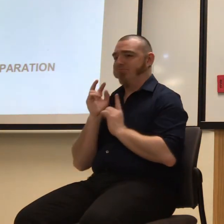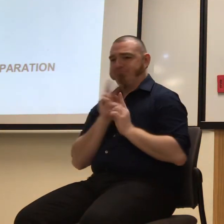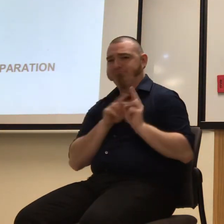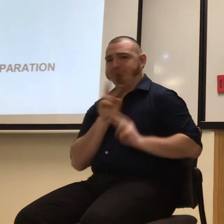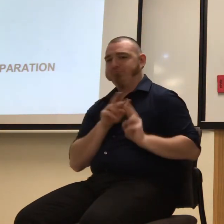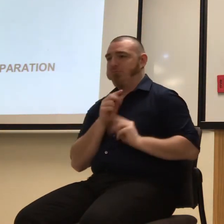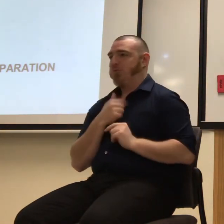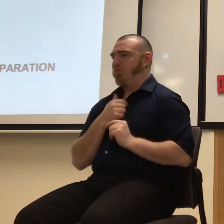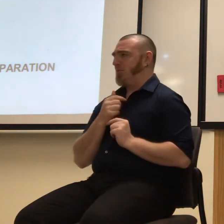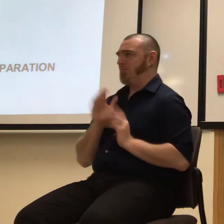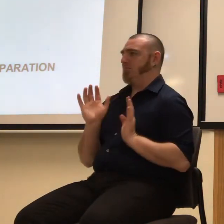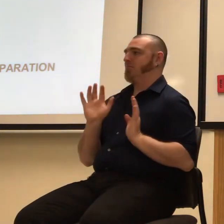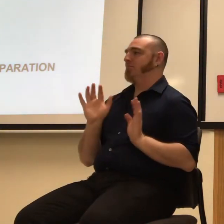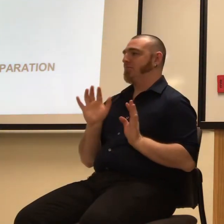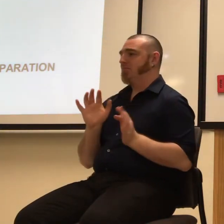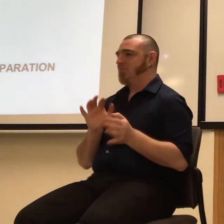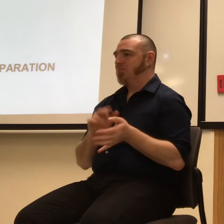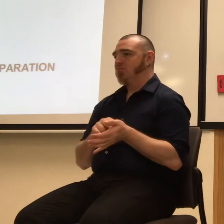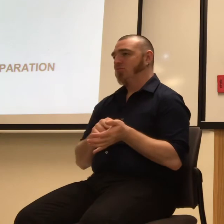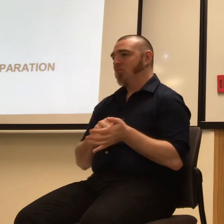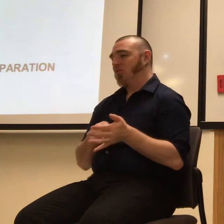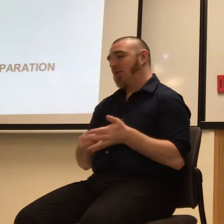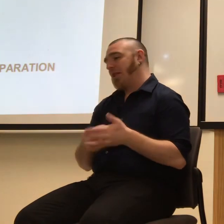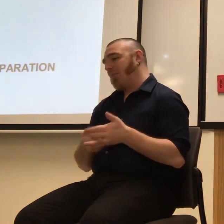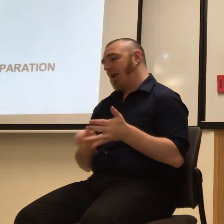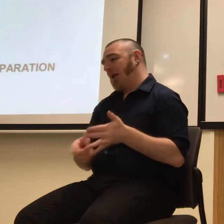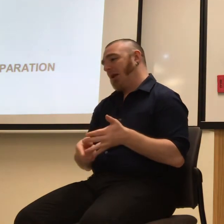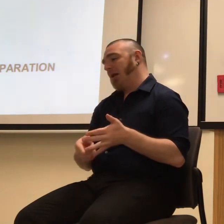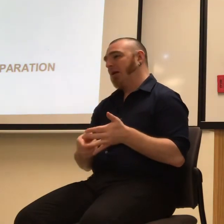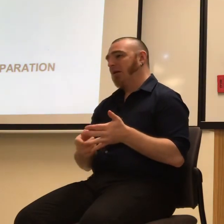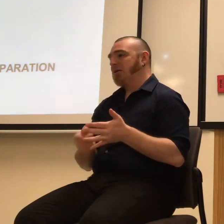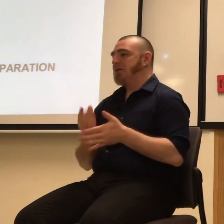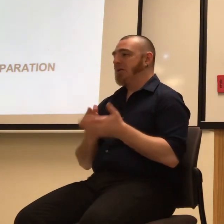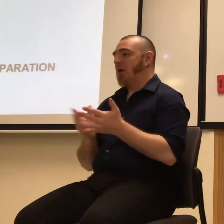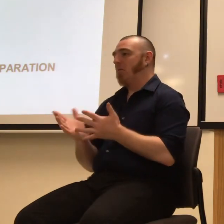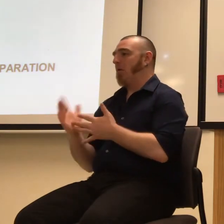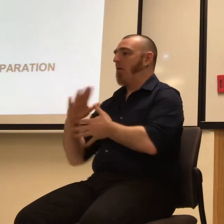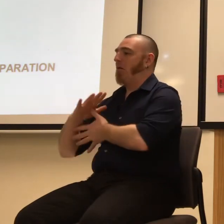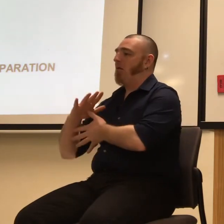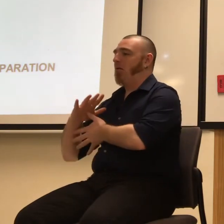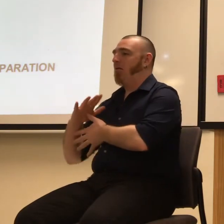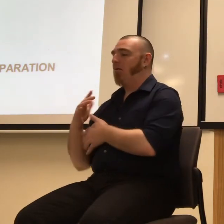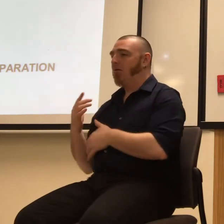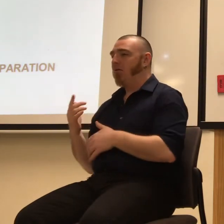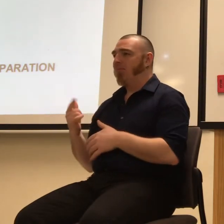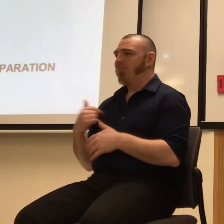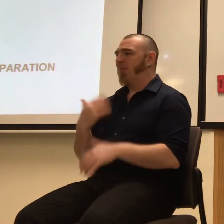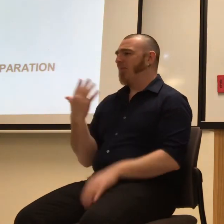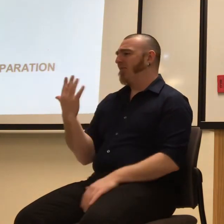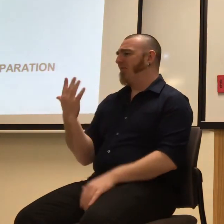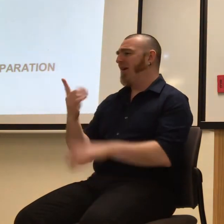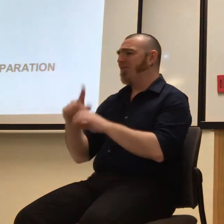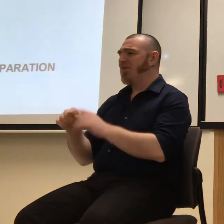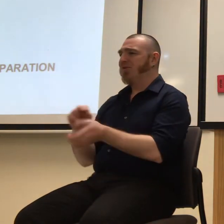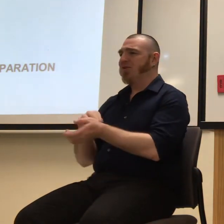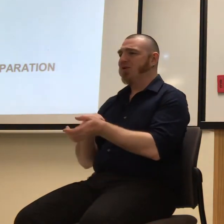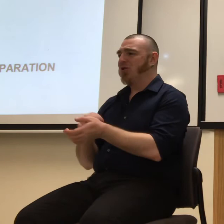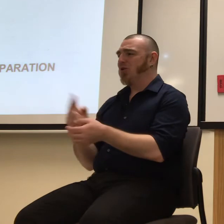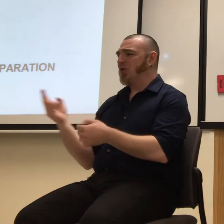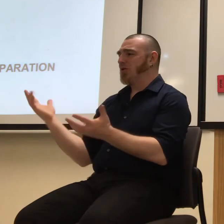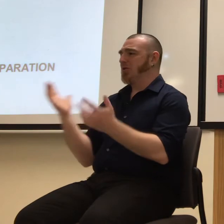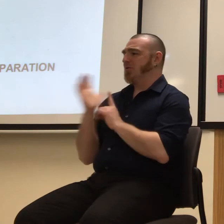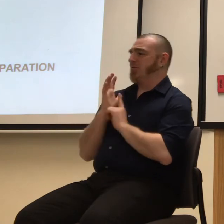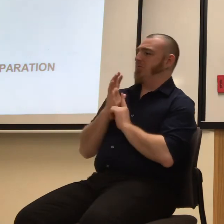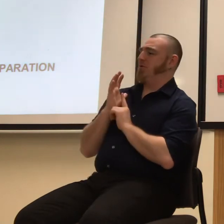the lowest to the highest, I had like five different nurses or whatevers. They came in and looked at it for like 20 minutes.